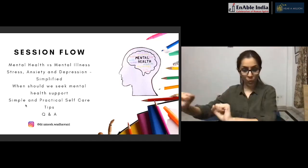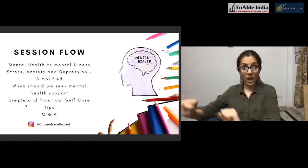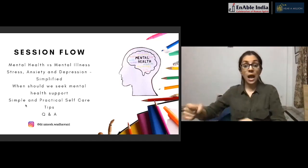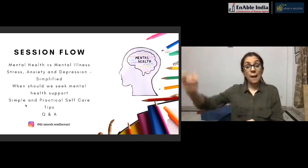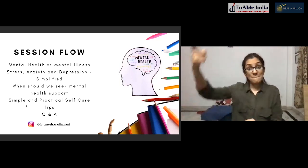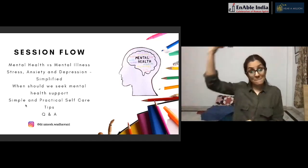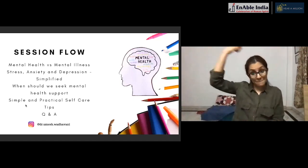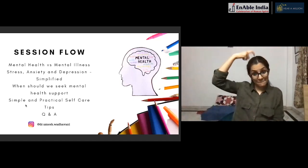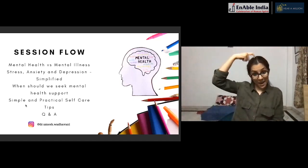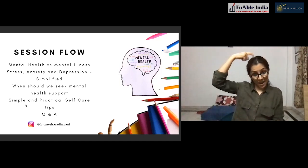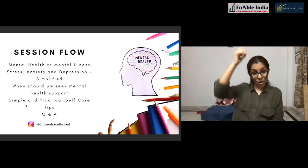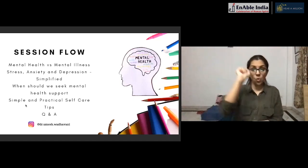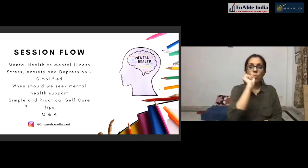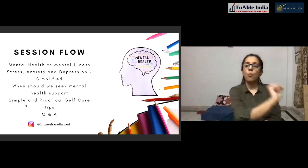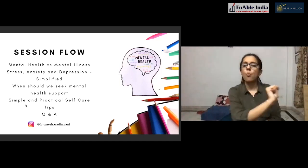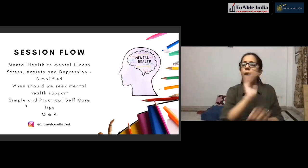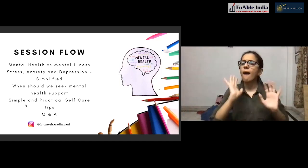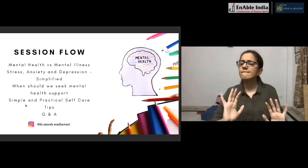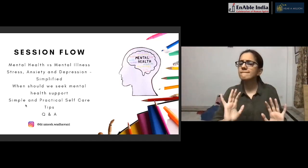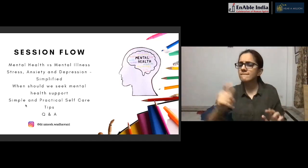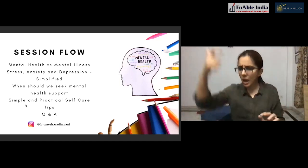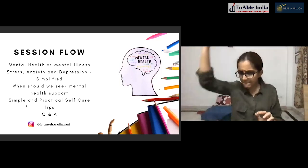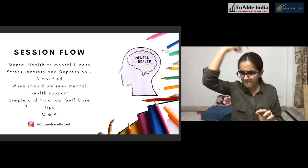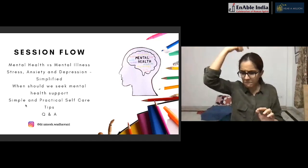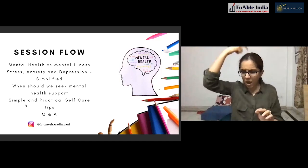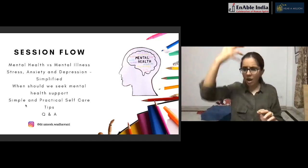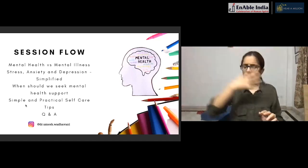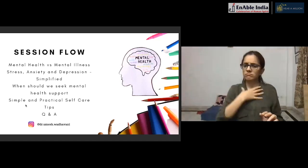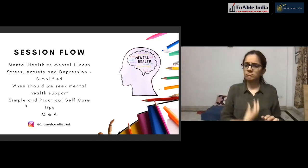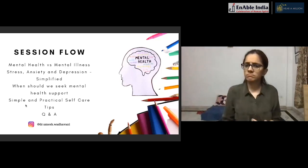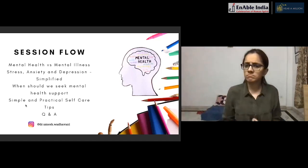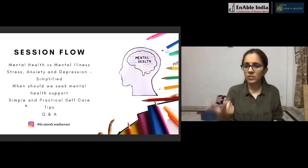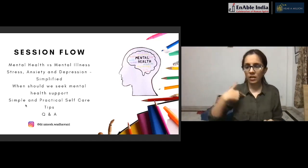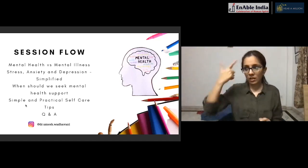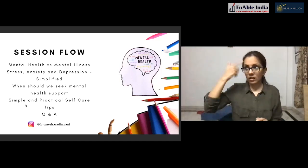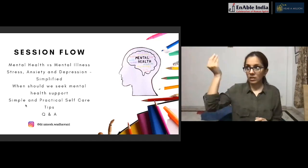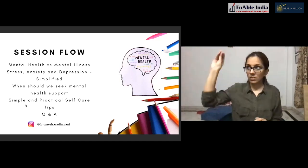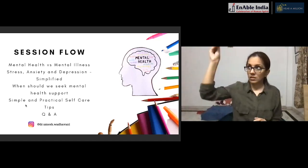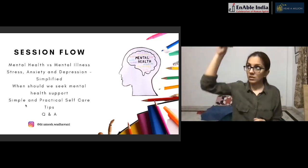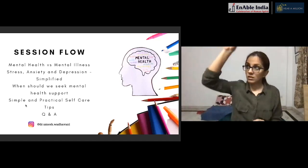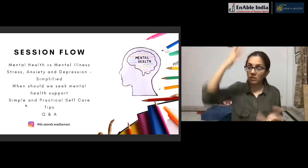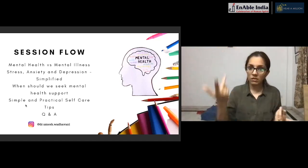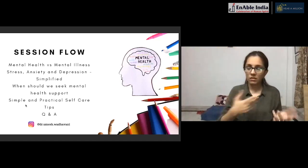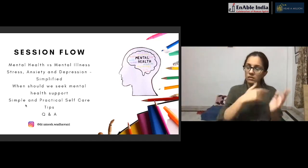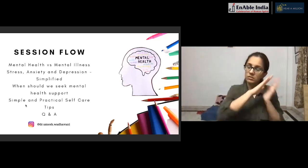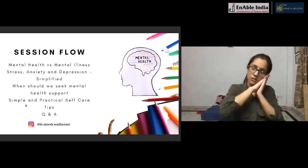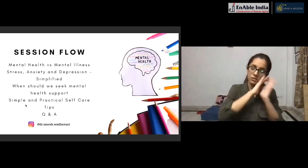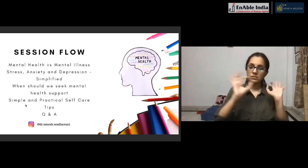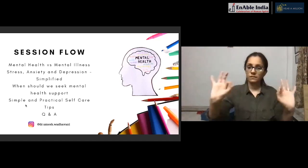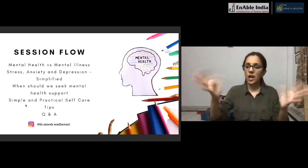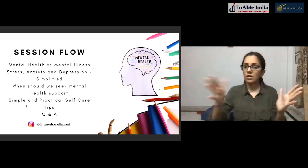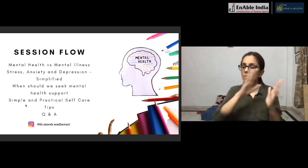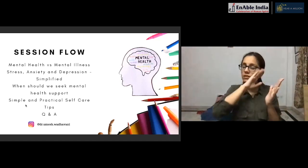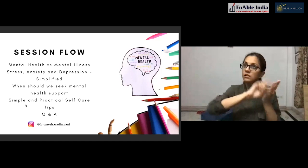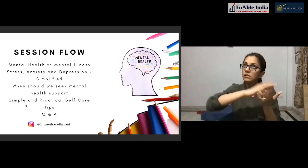uh, there are symptoms in mental health as well, like overthinking. You can't sleep at night. You get irritated very